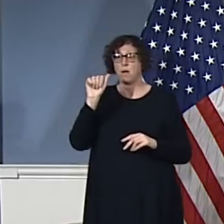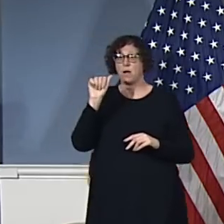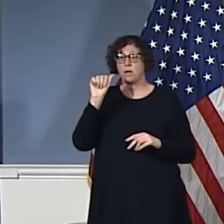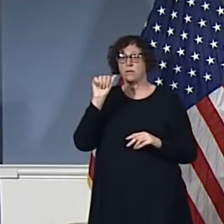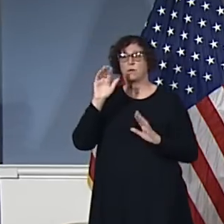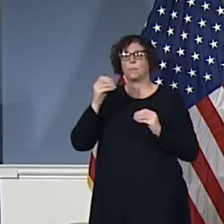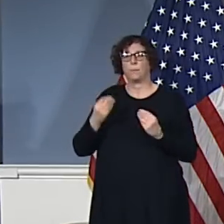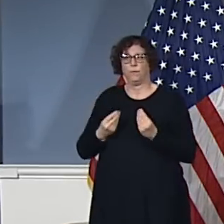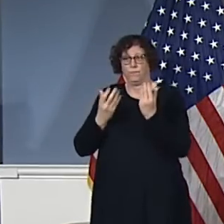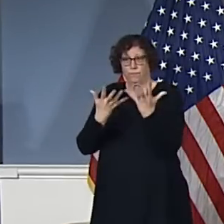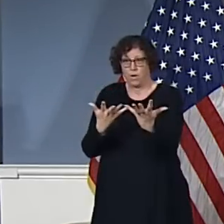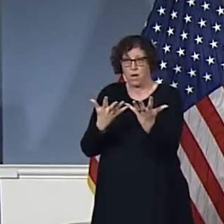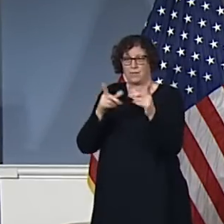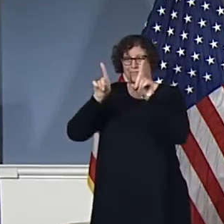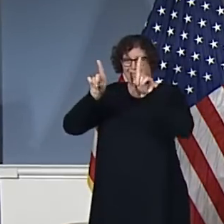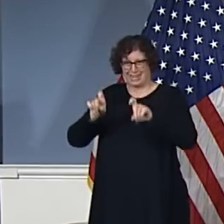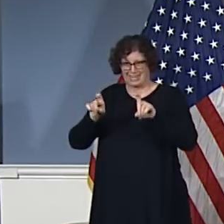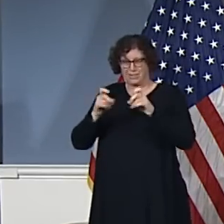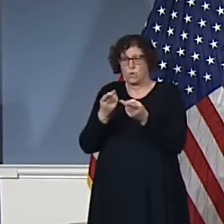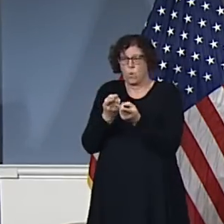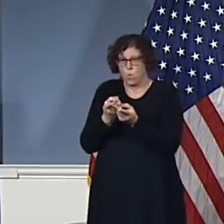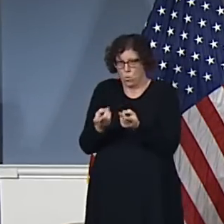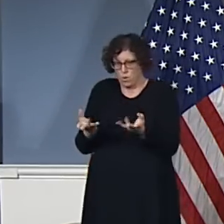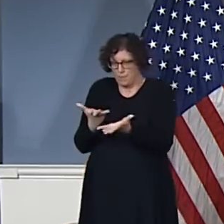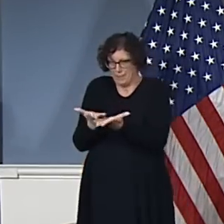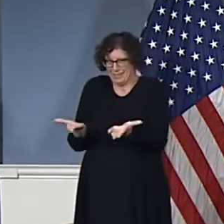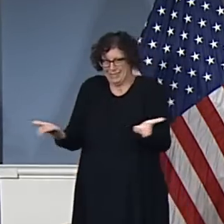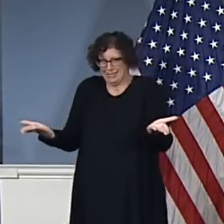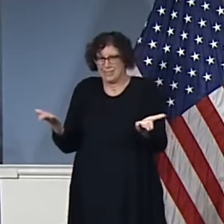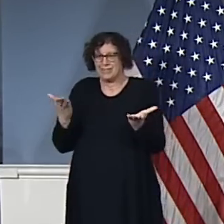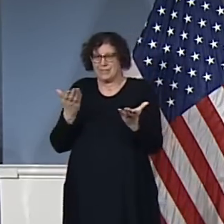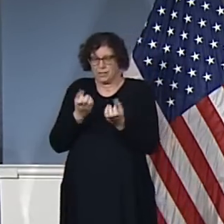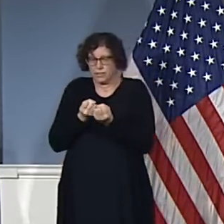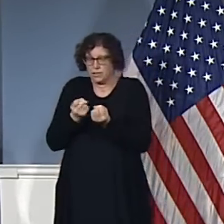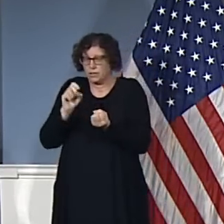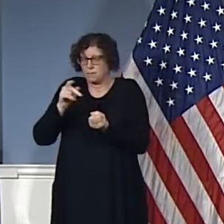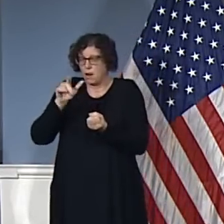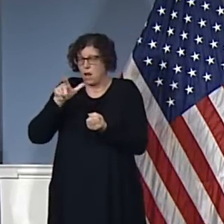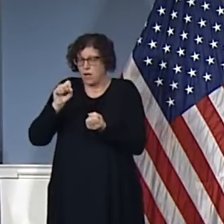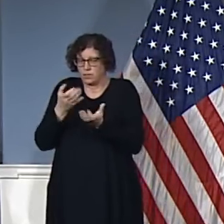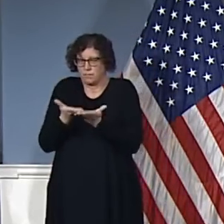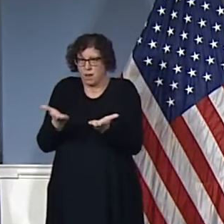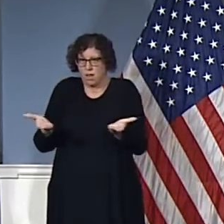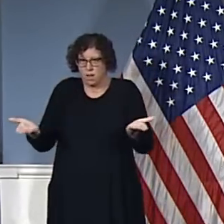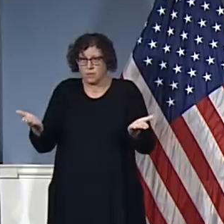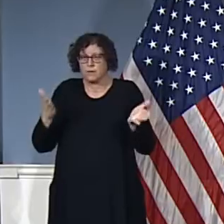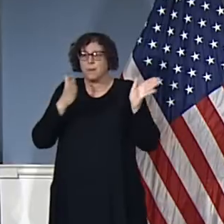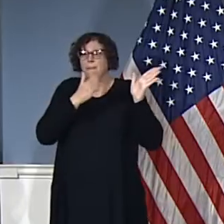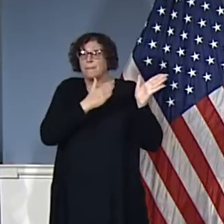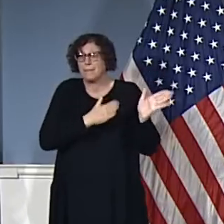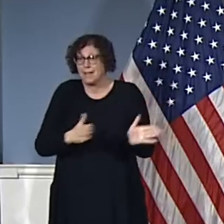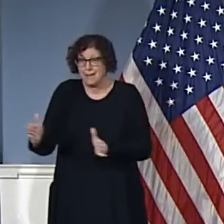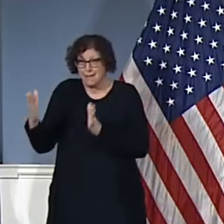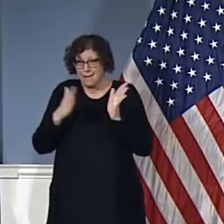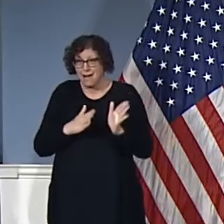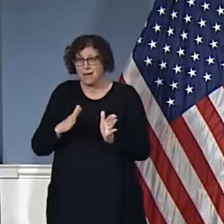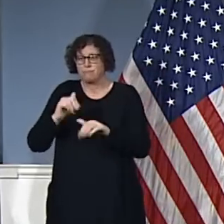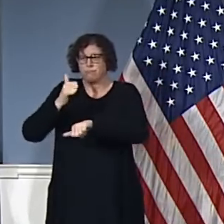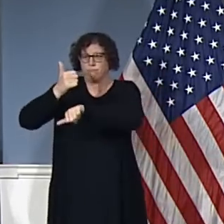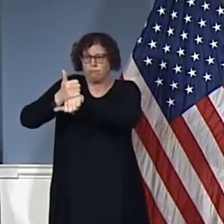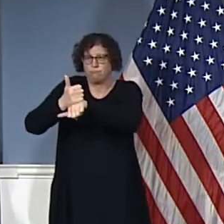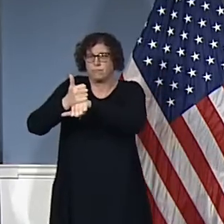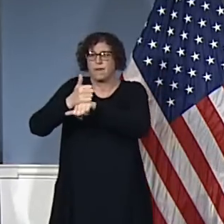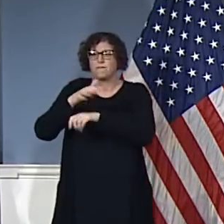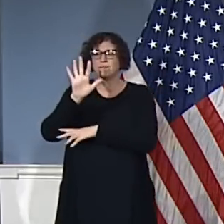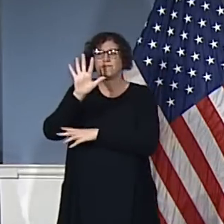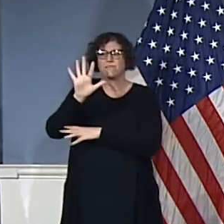and we were originally going to set up 5 separate drive-through sites. Right now, in an effort to utilize the limited resources that